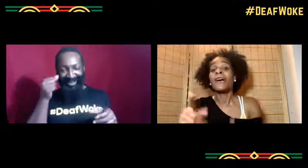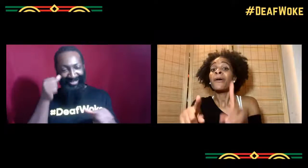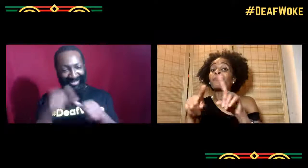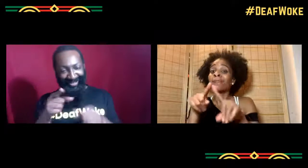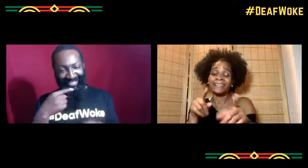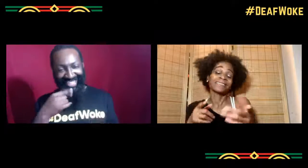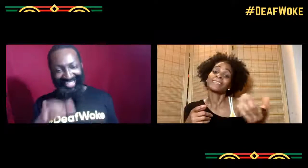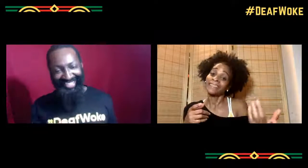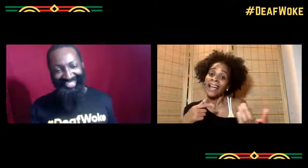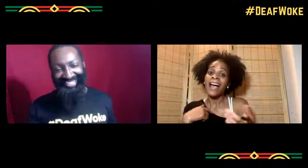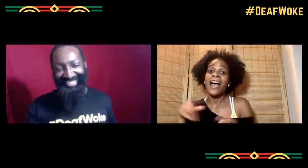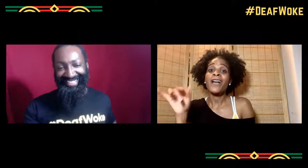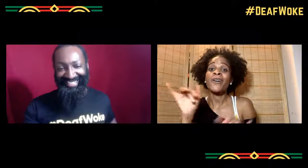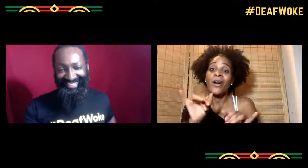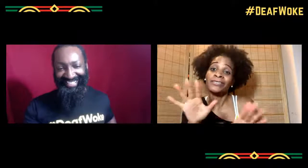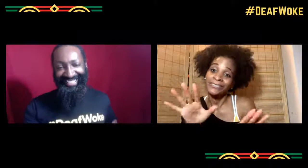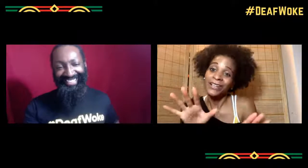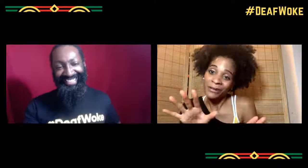Let's see.